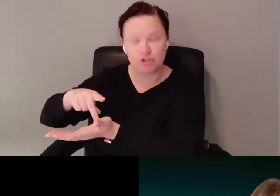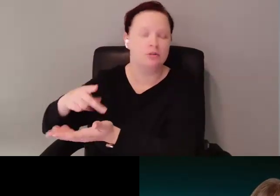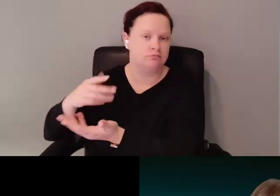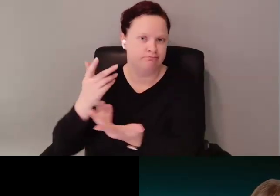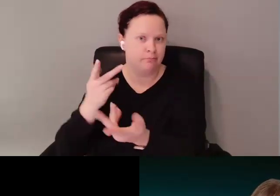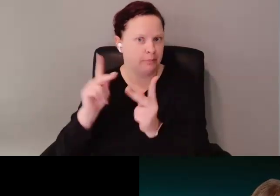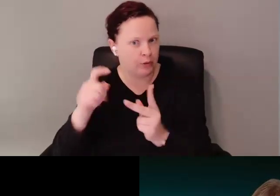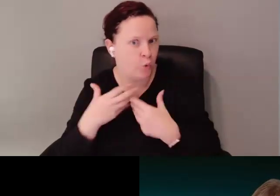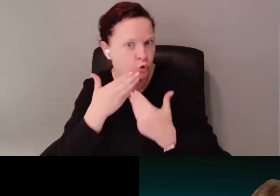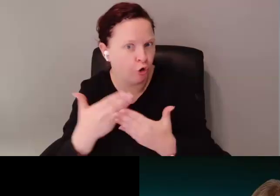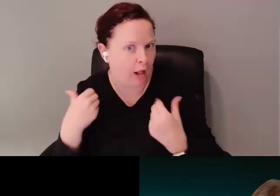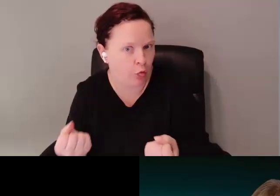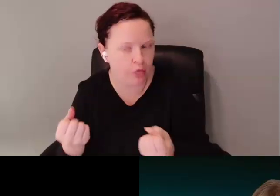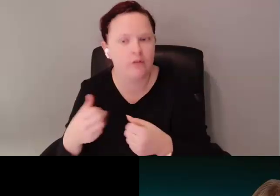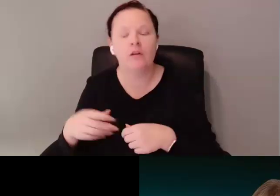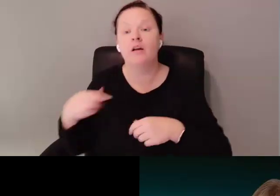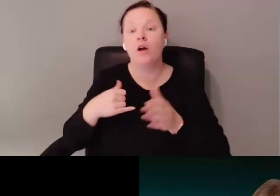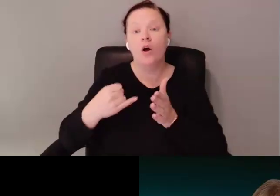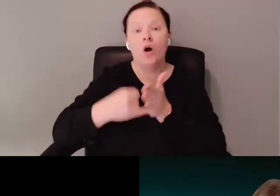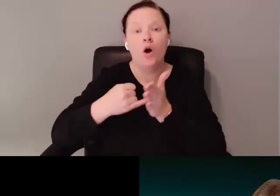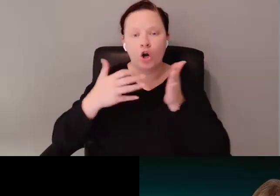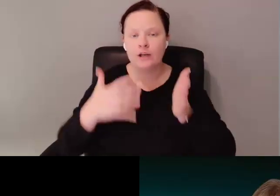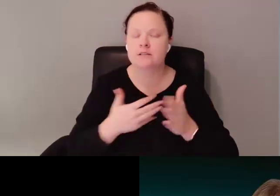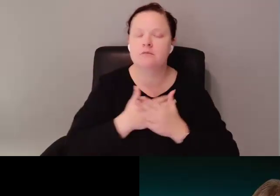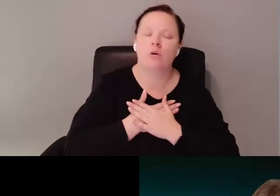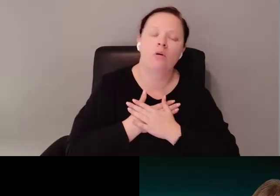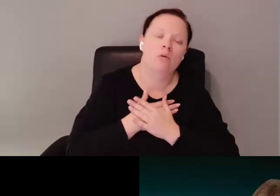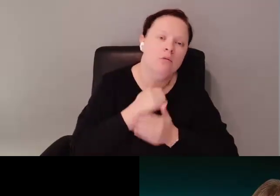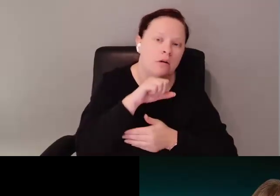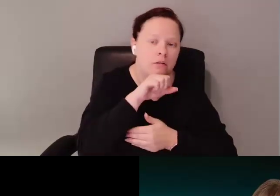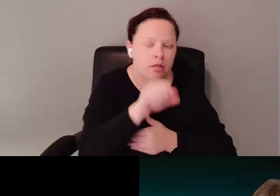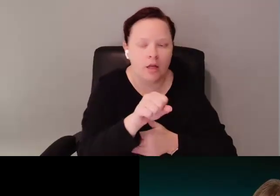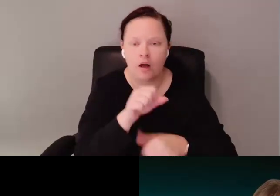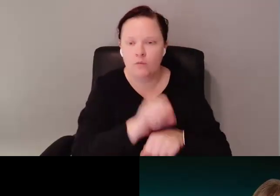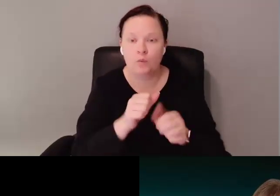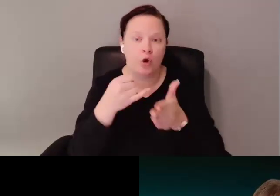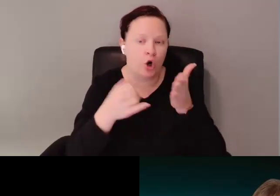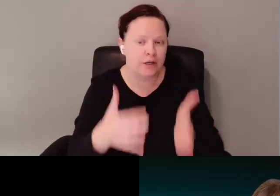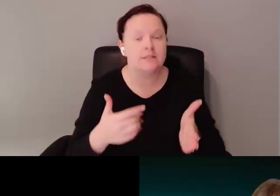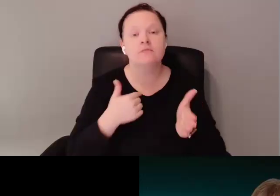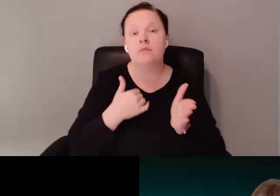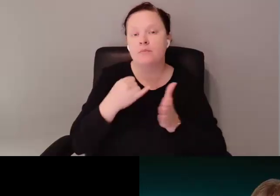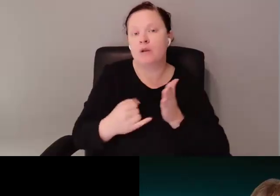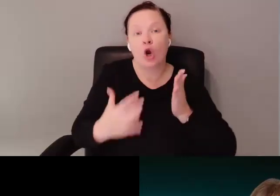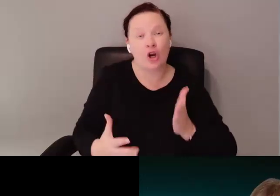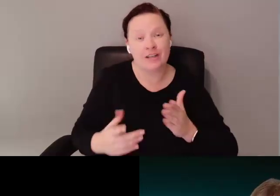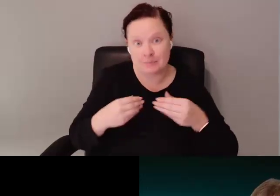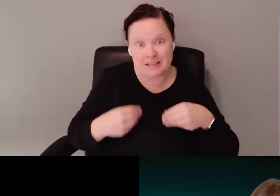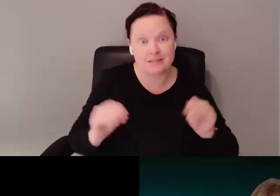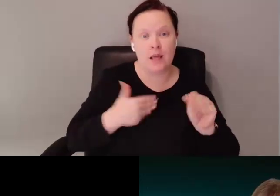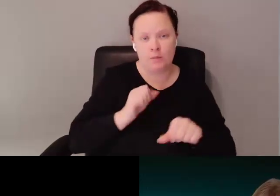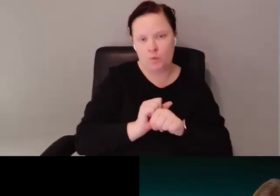So the artists that I work with, I love working with artists. I am an artist. I wouldn't try to support myself selling my